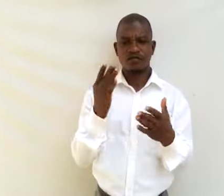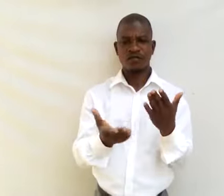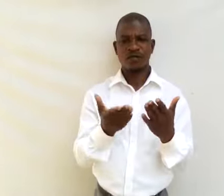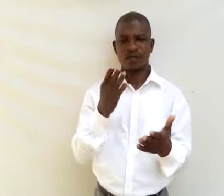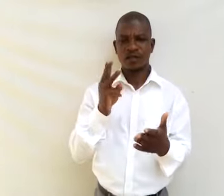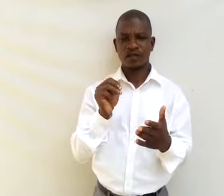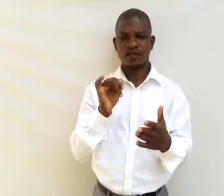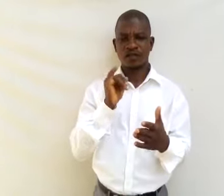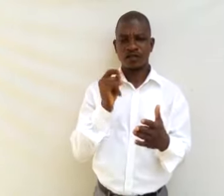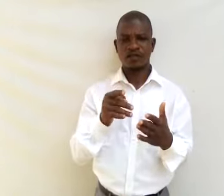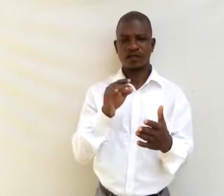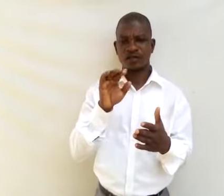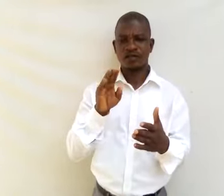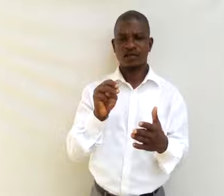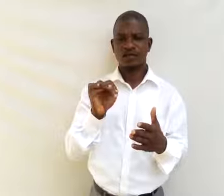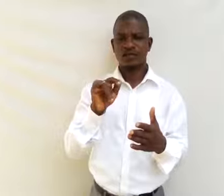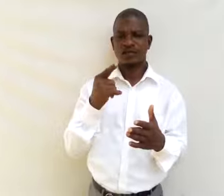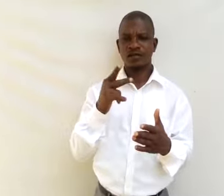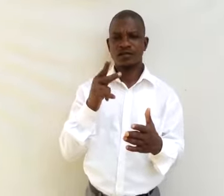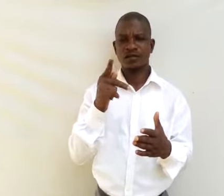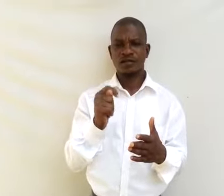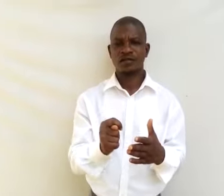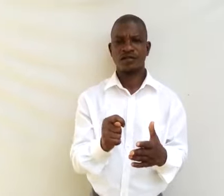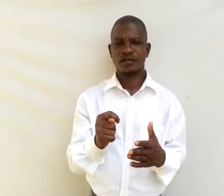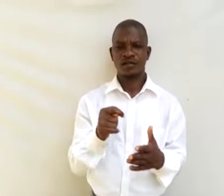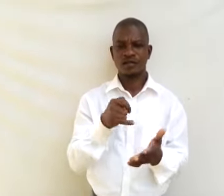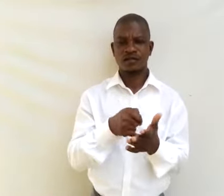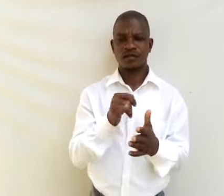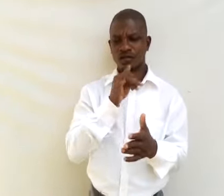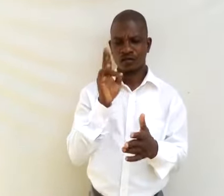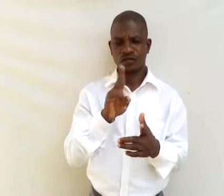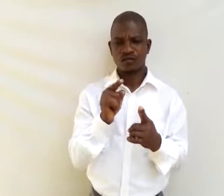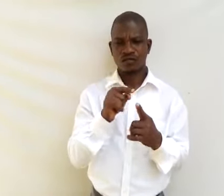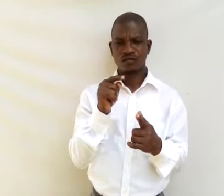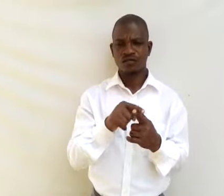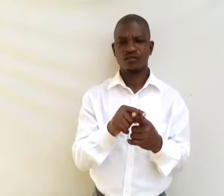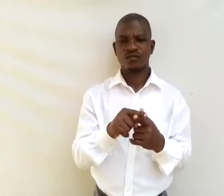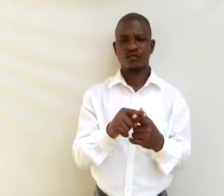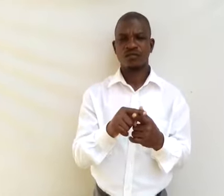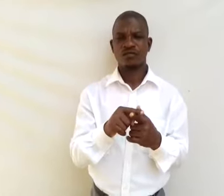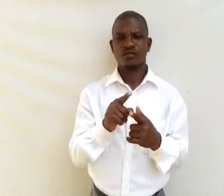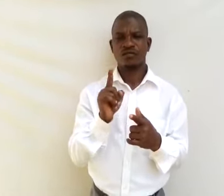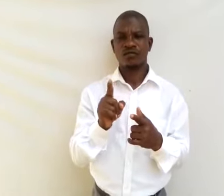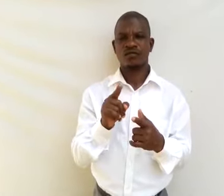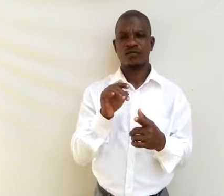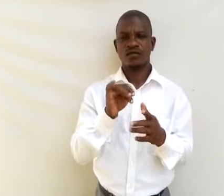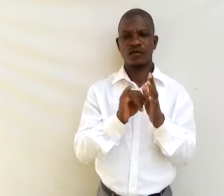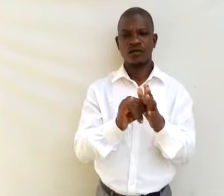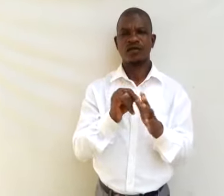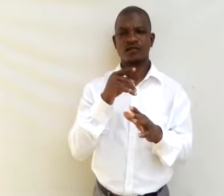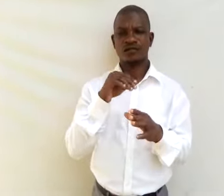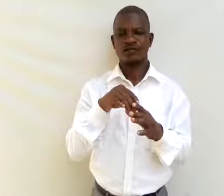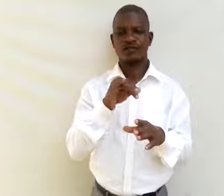-I-G-H-T. It is used to warn. Indicate an indirect speech.